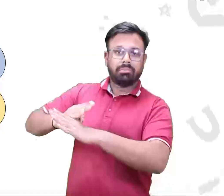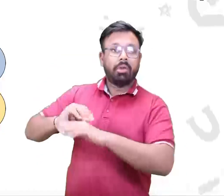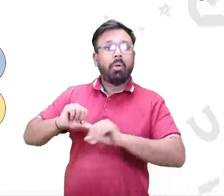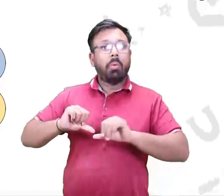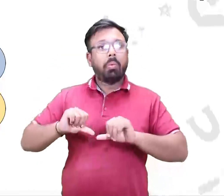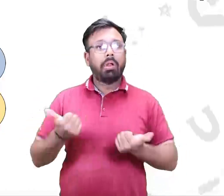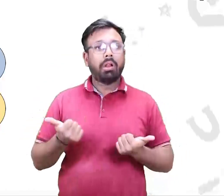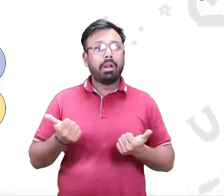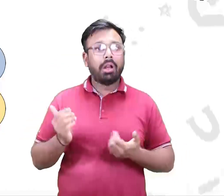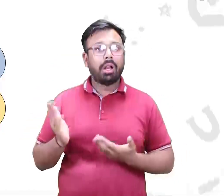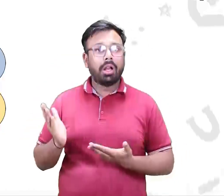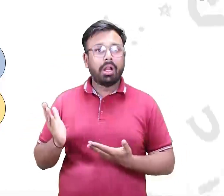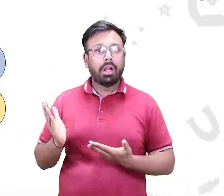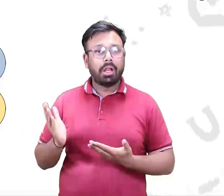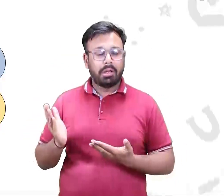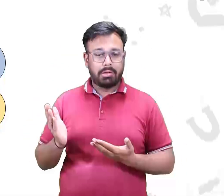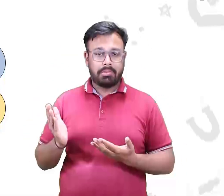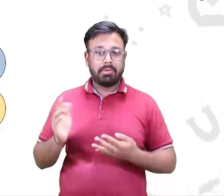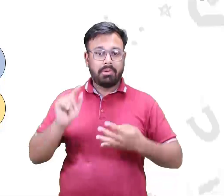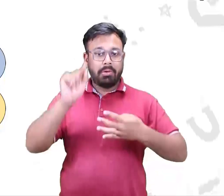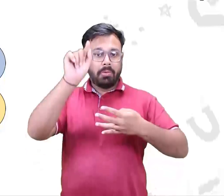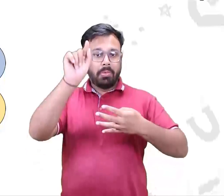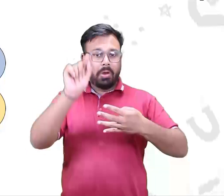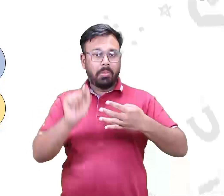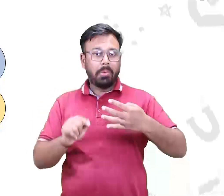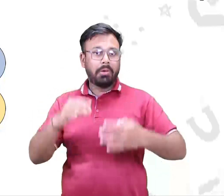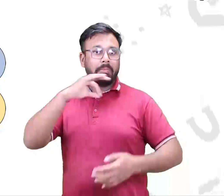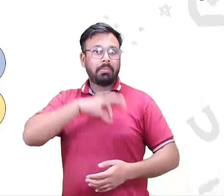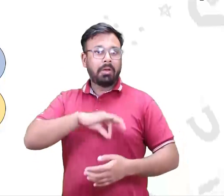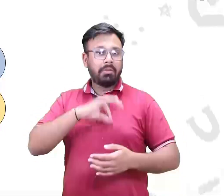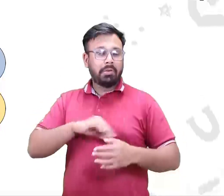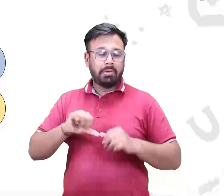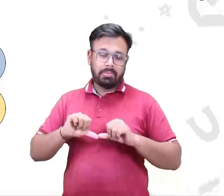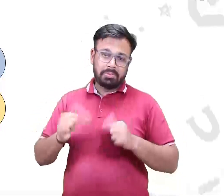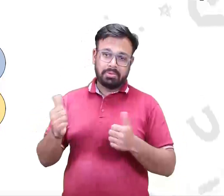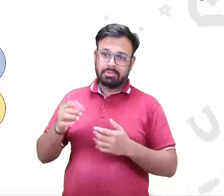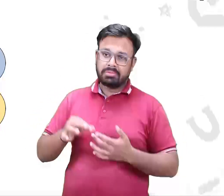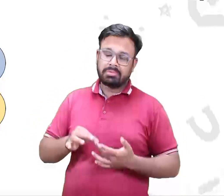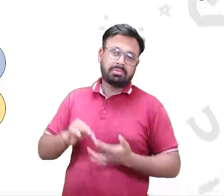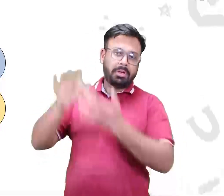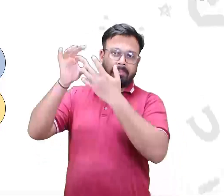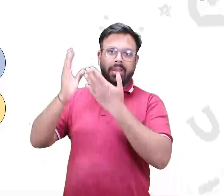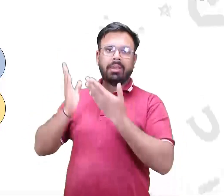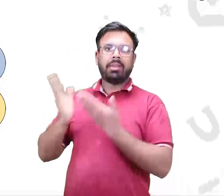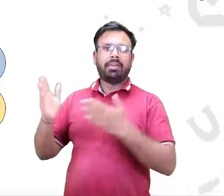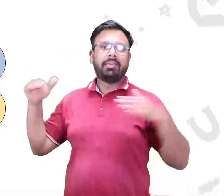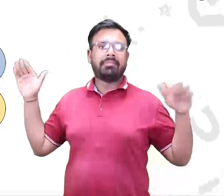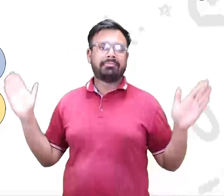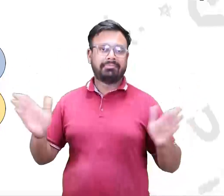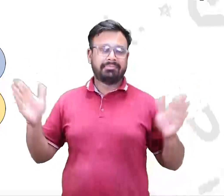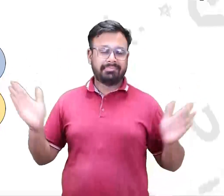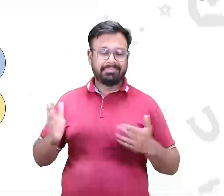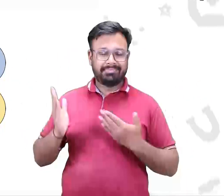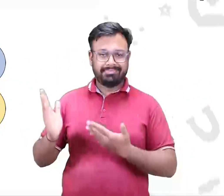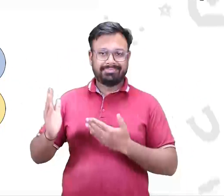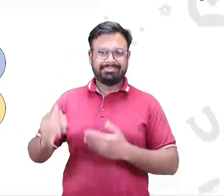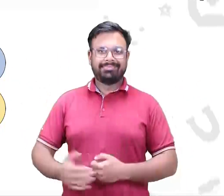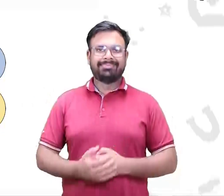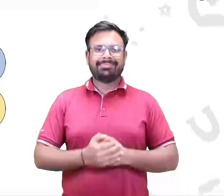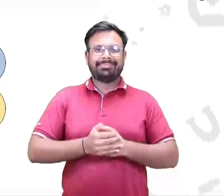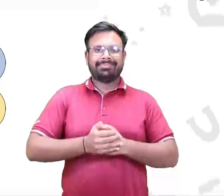Bats have four special features that make them unique. Disease caused by